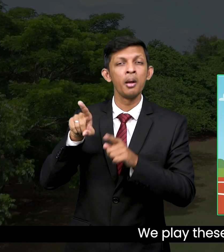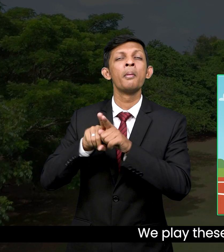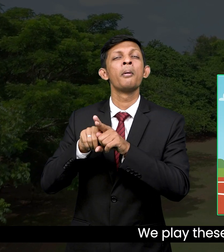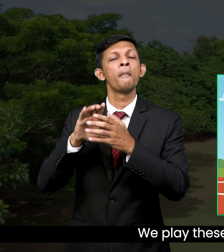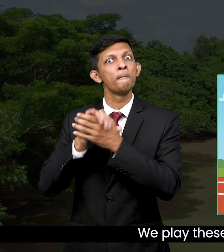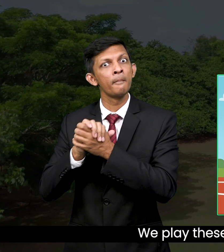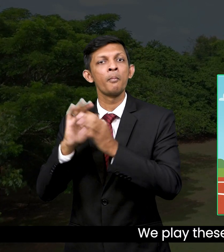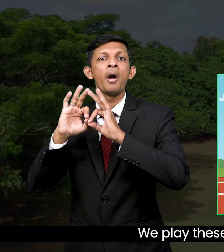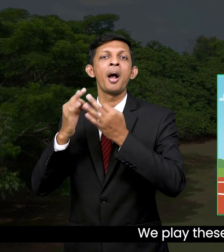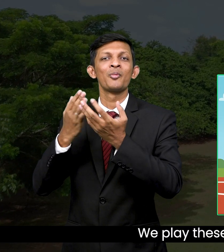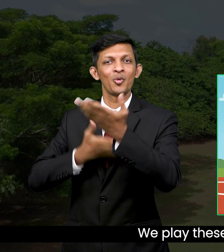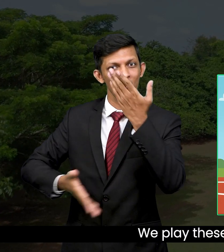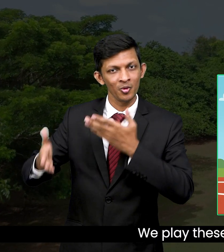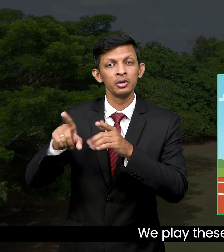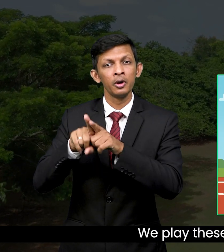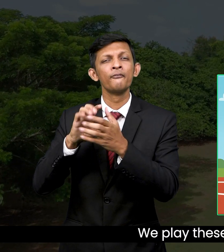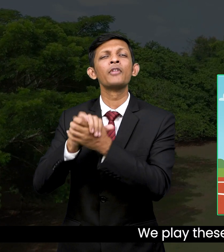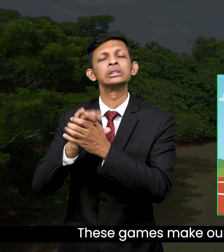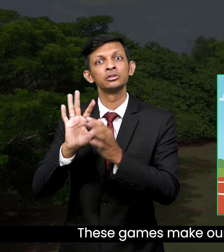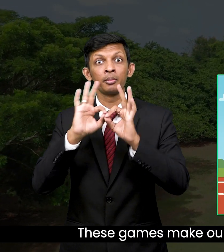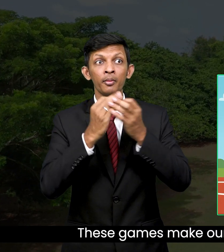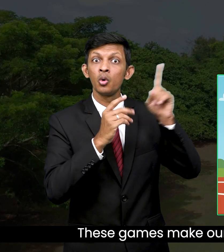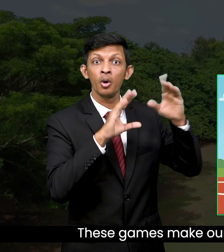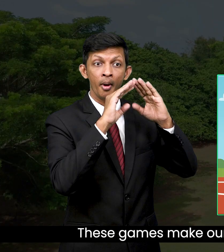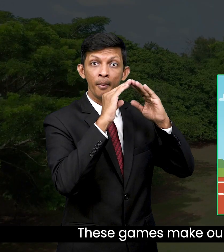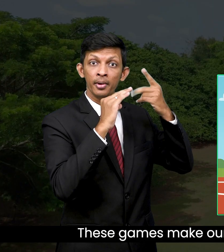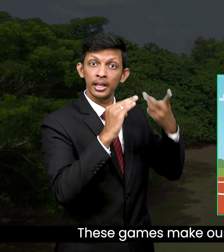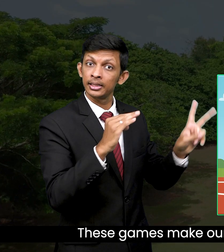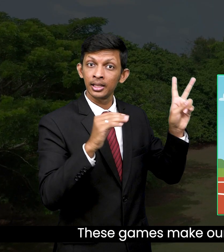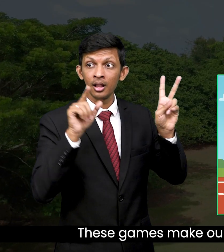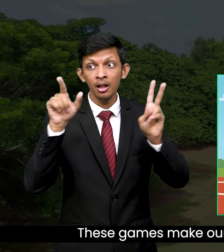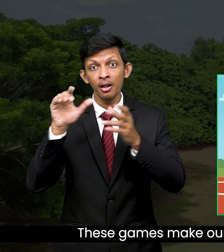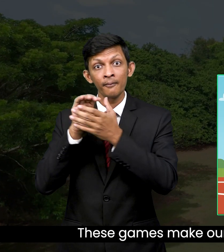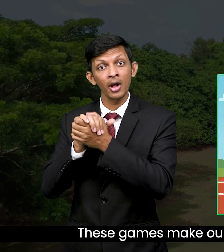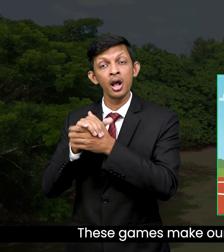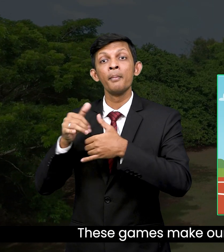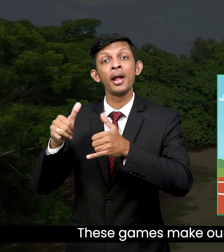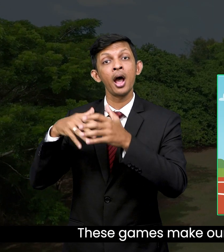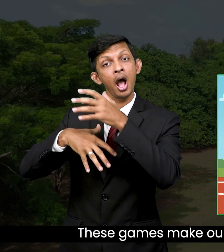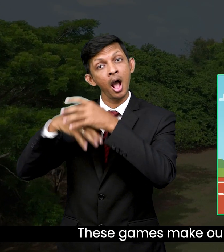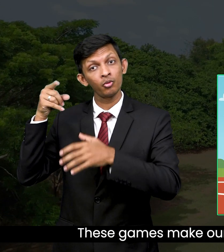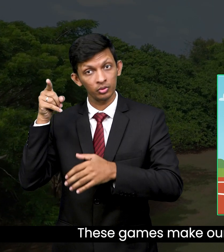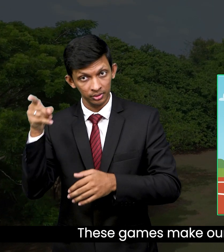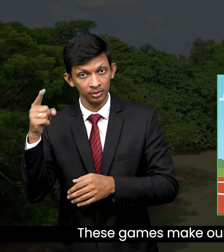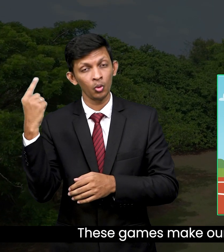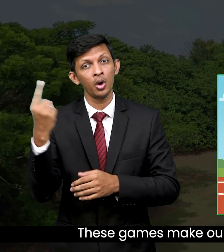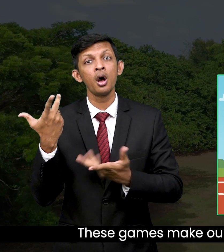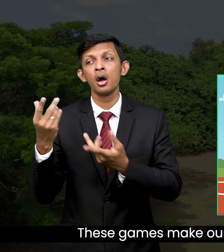We play these with our friends. These games make our body strong and healthy.